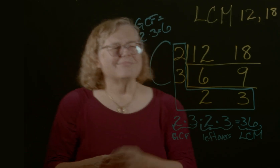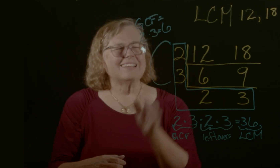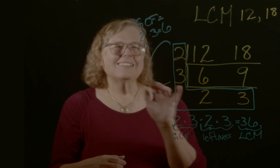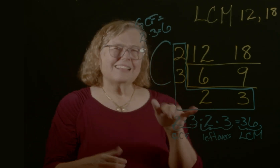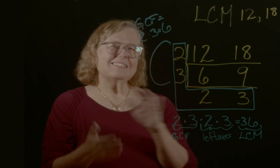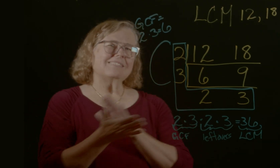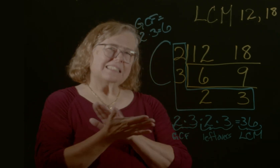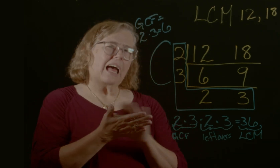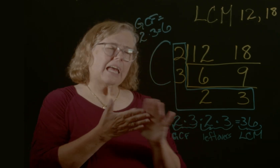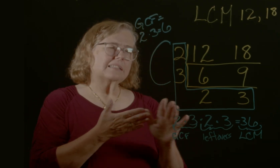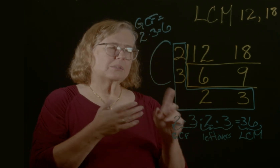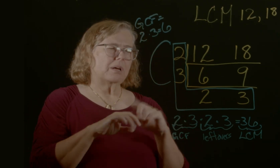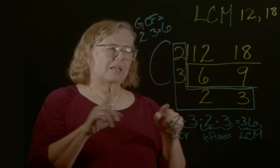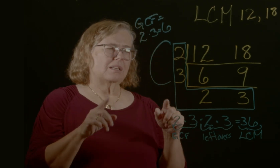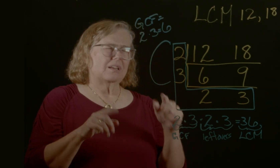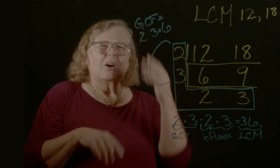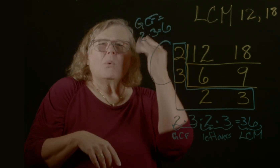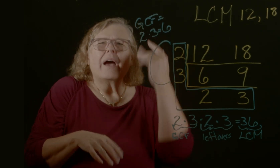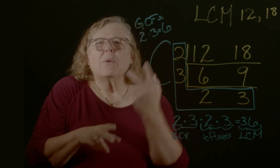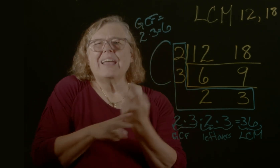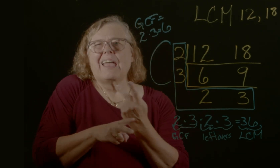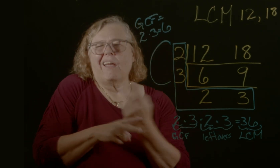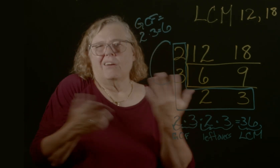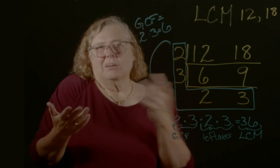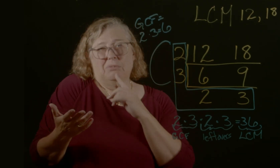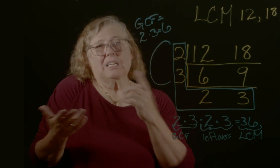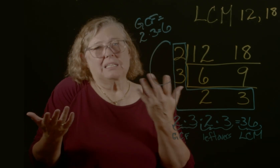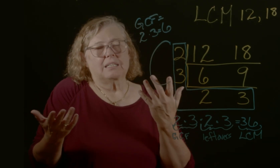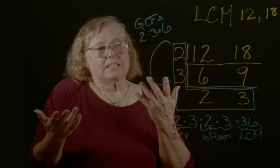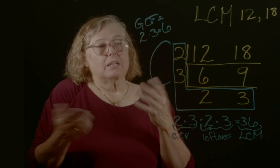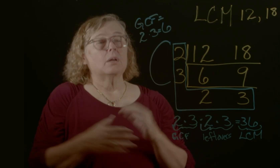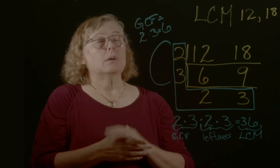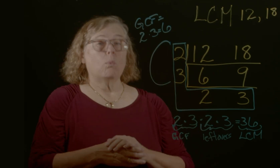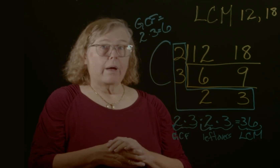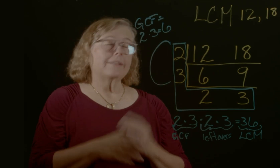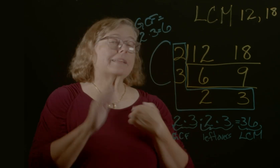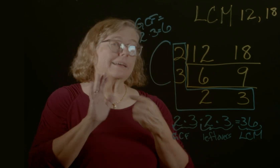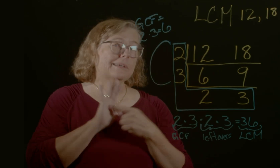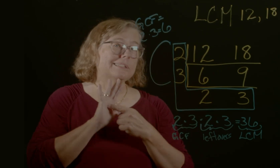All right, well, that's nice, but honestly, why do I care? I'm going to show you.